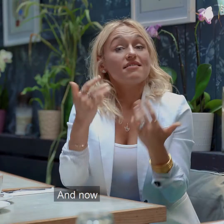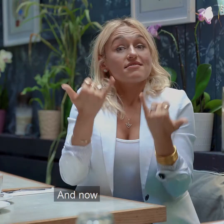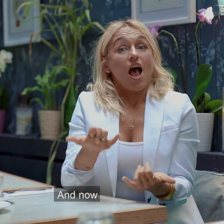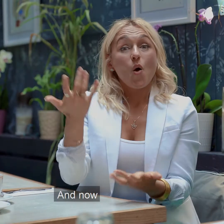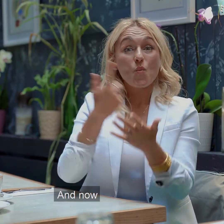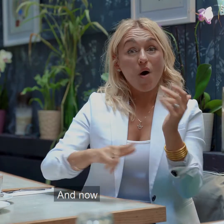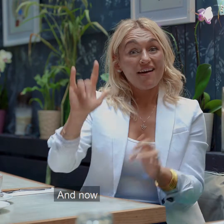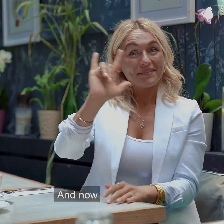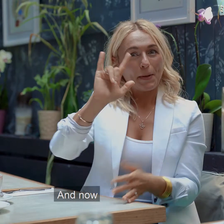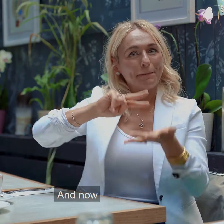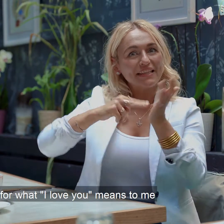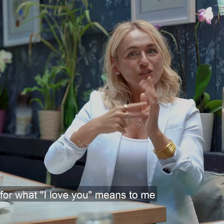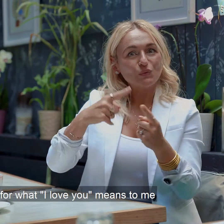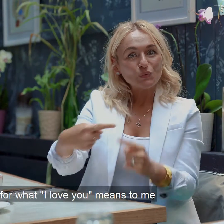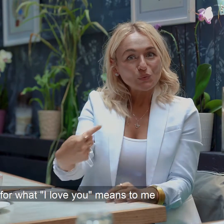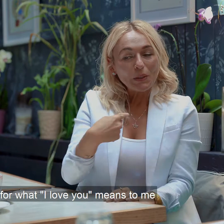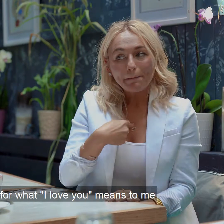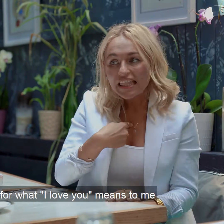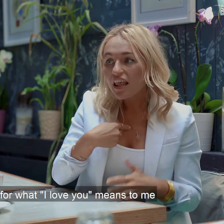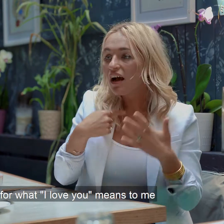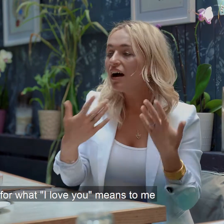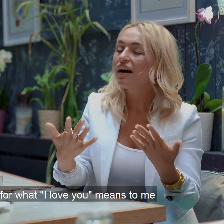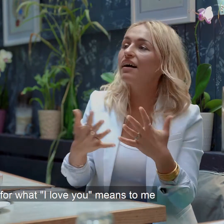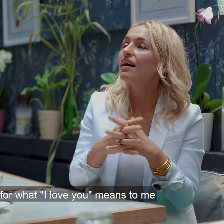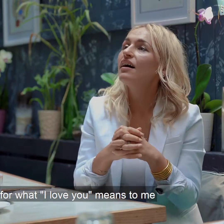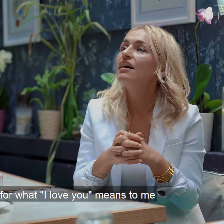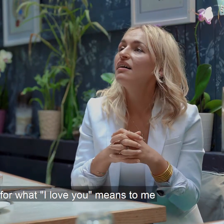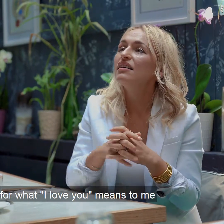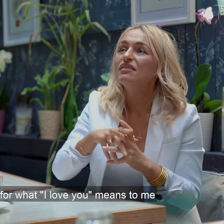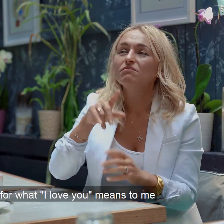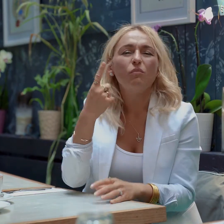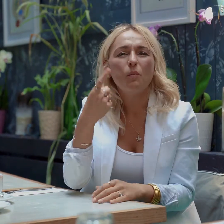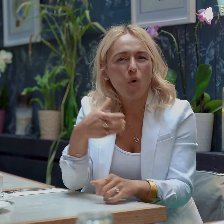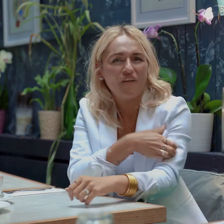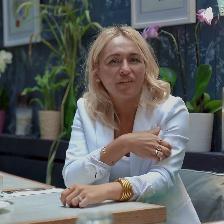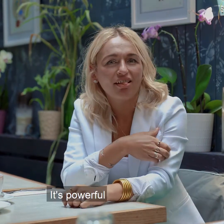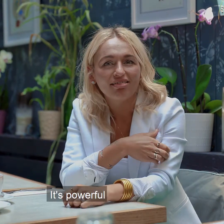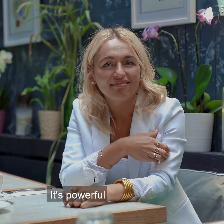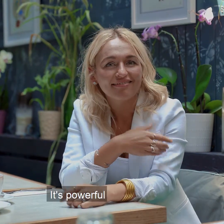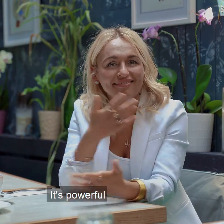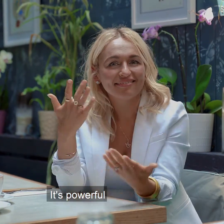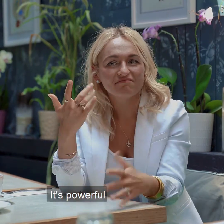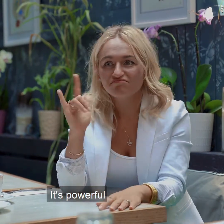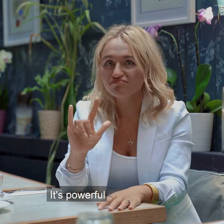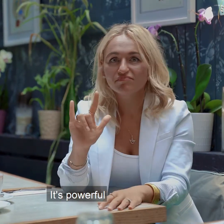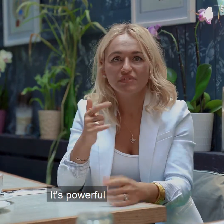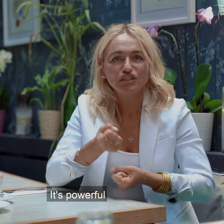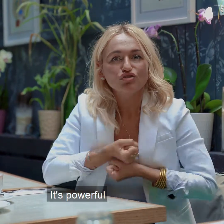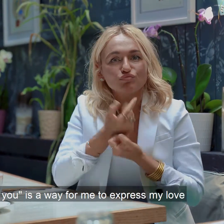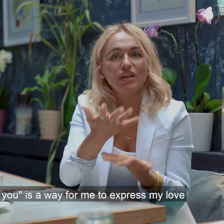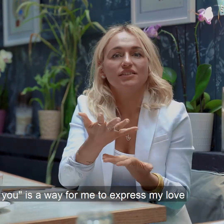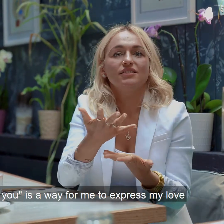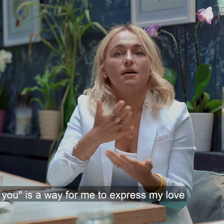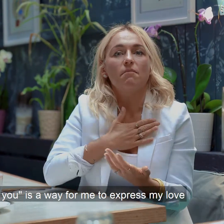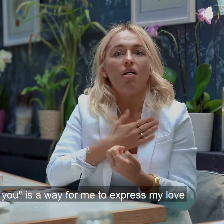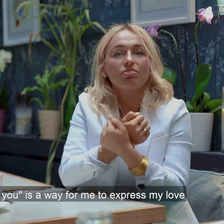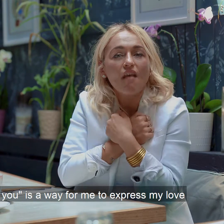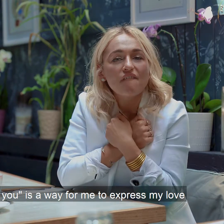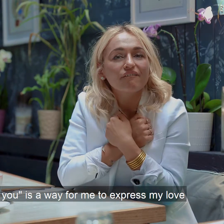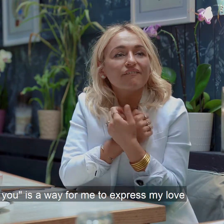And now for what I love you means to me. It's powerful. I love you is a way for me to